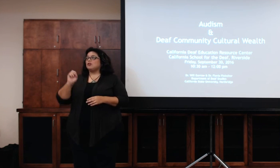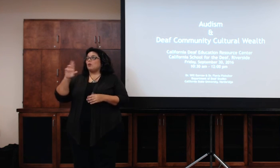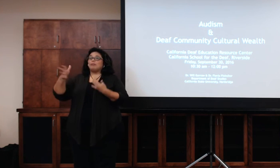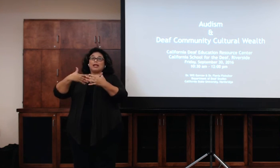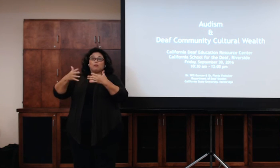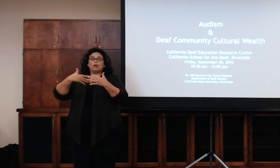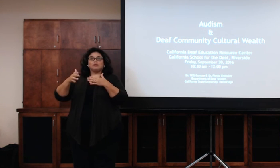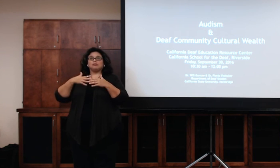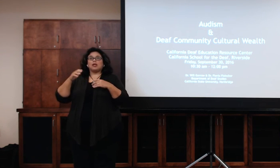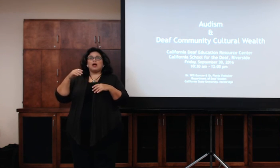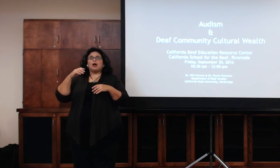Anyhow,